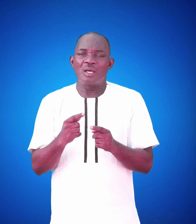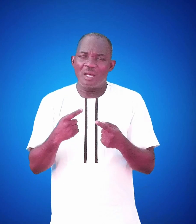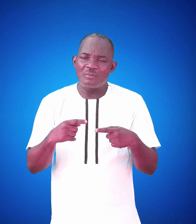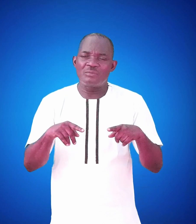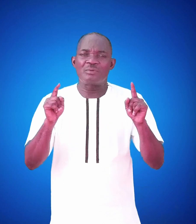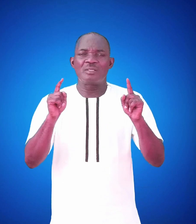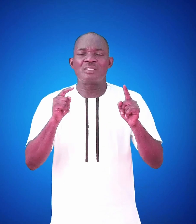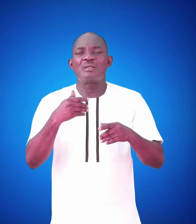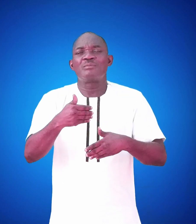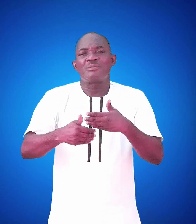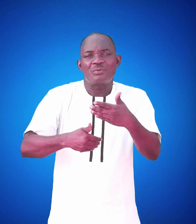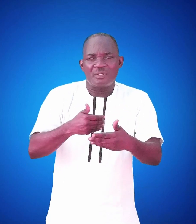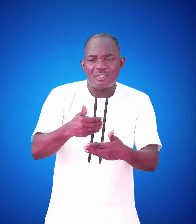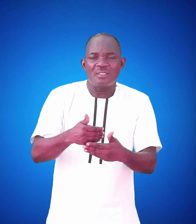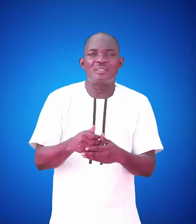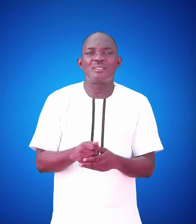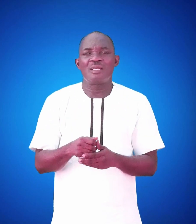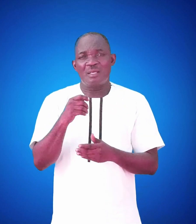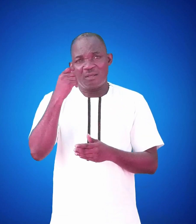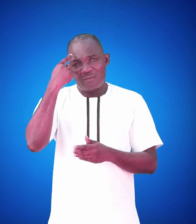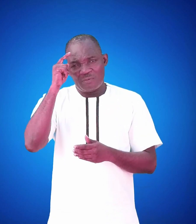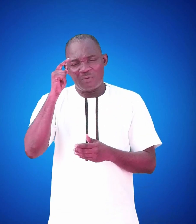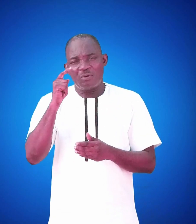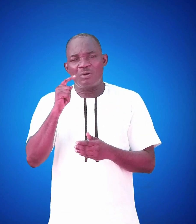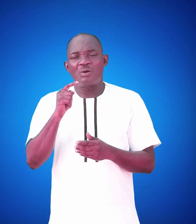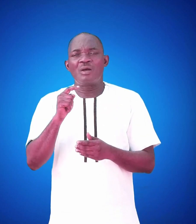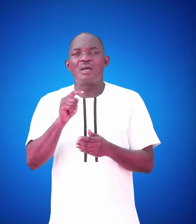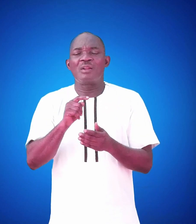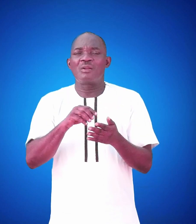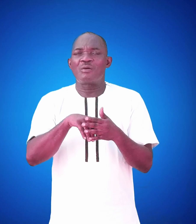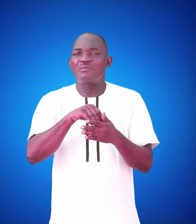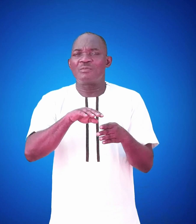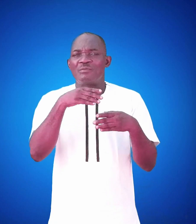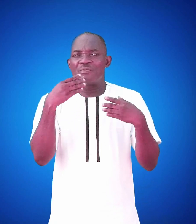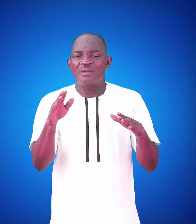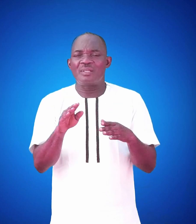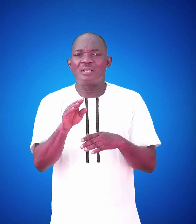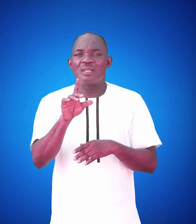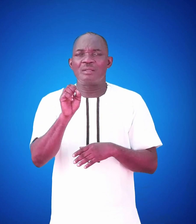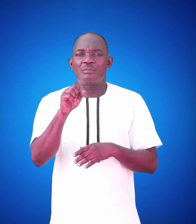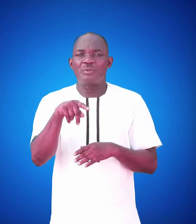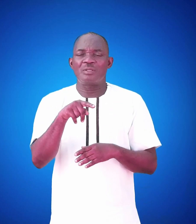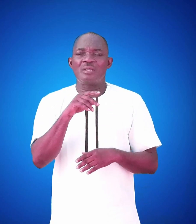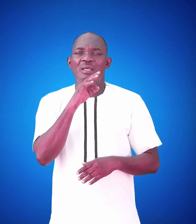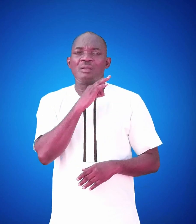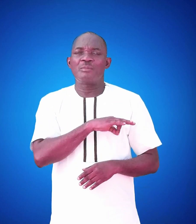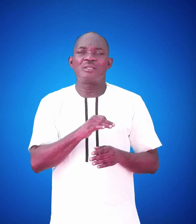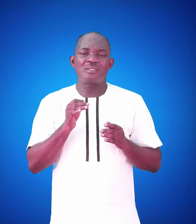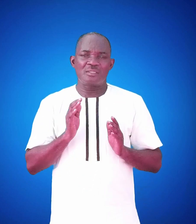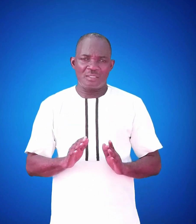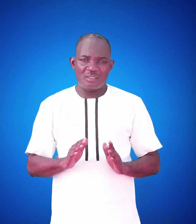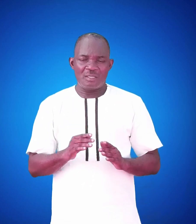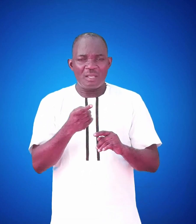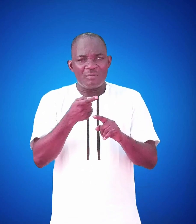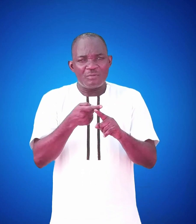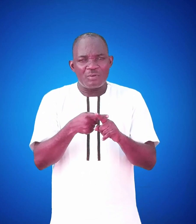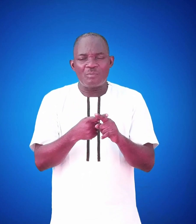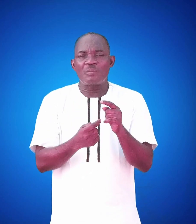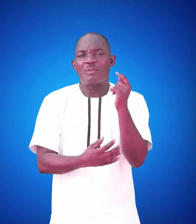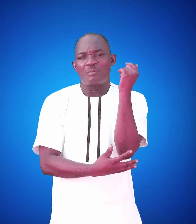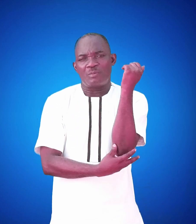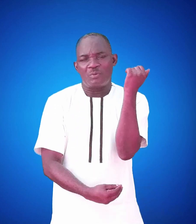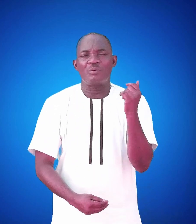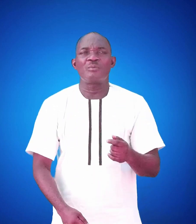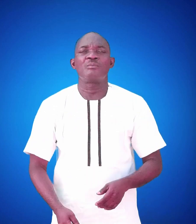accelerate processes for the graduation of LEAP beneficiaries from